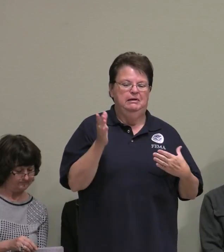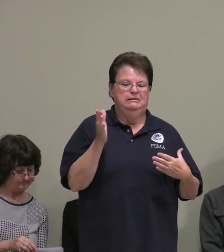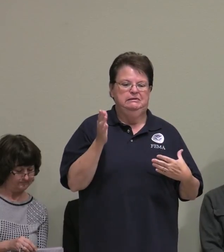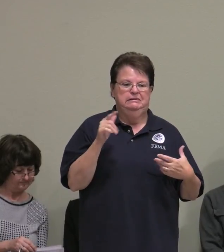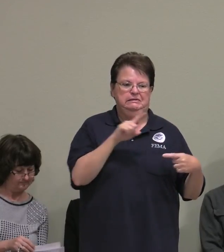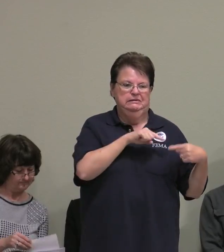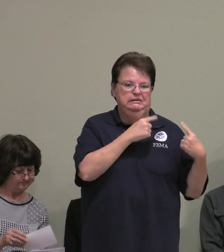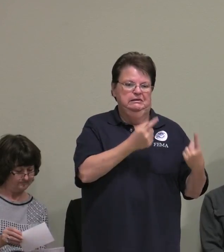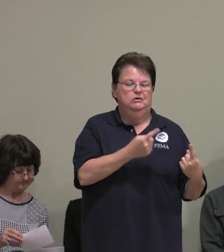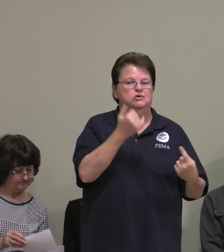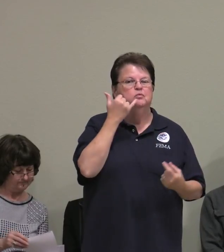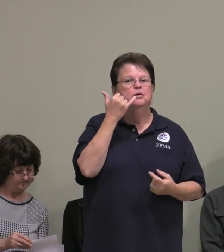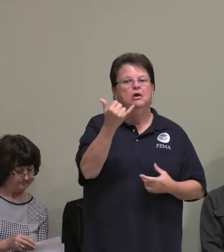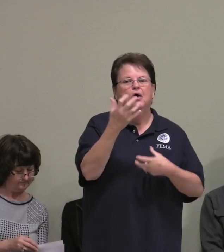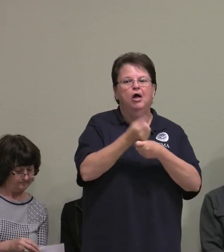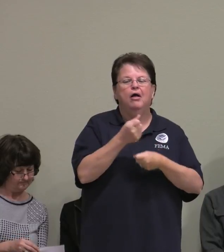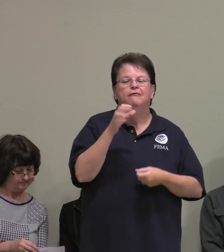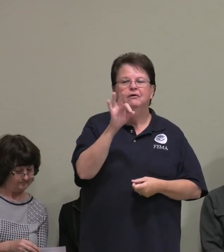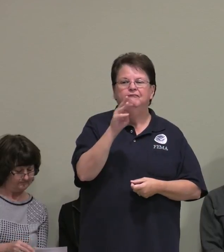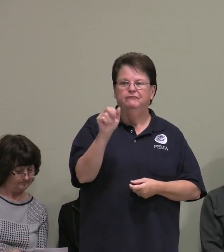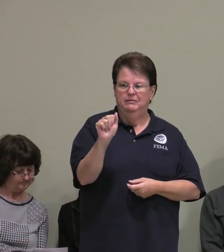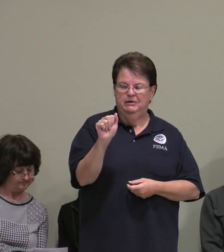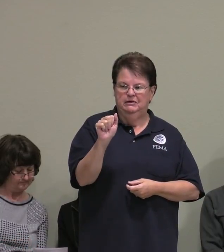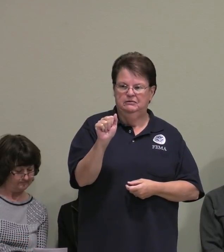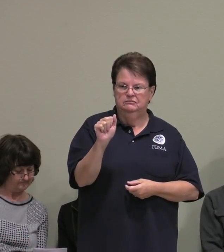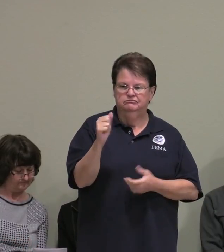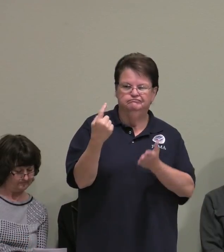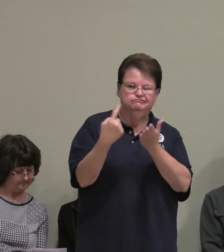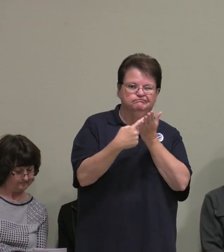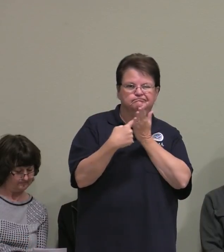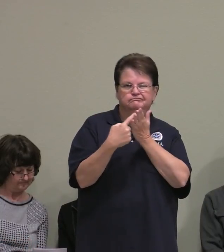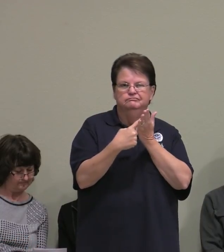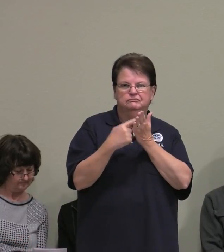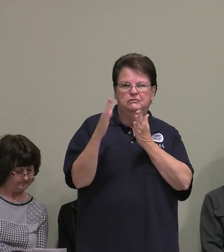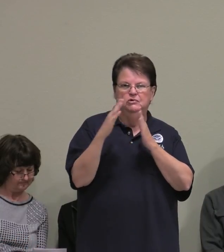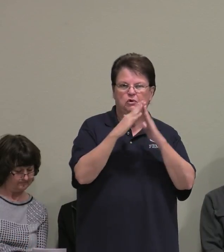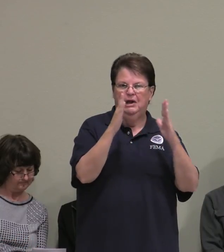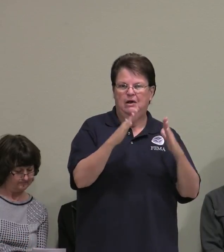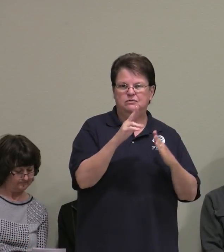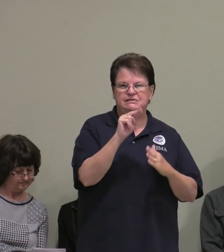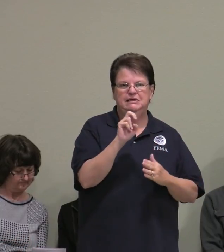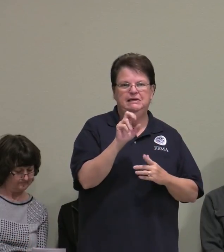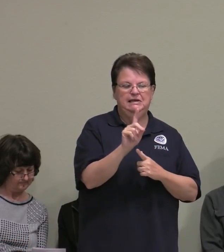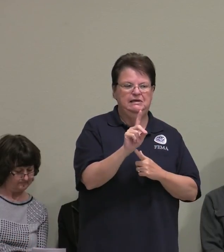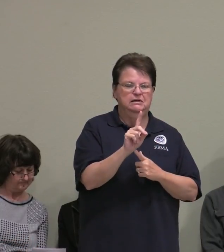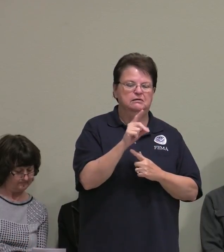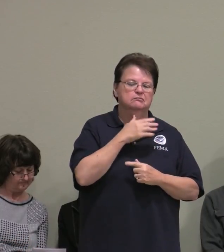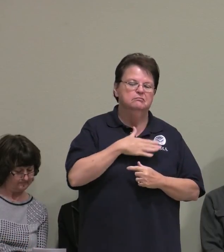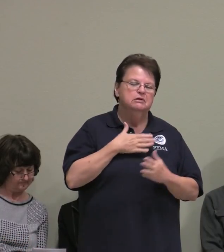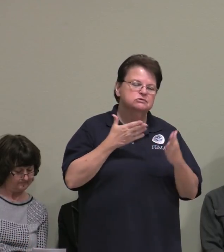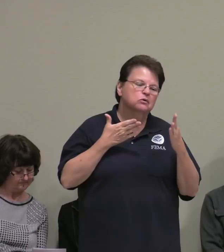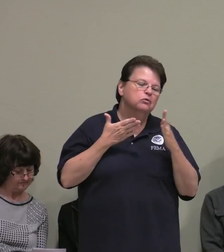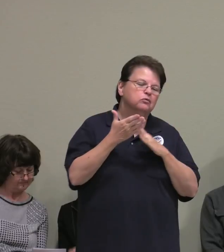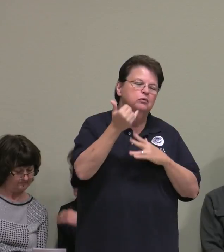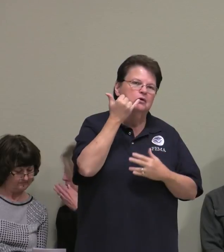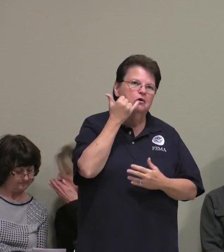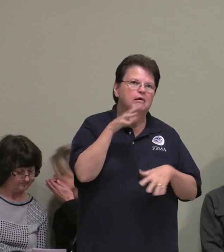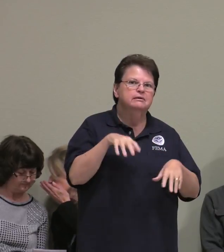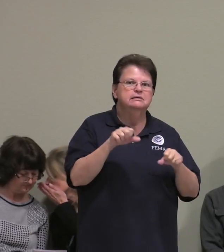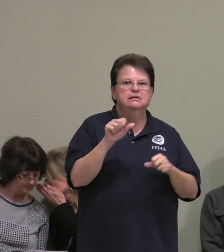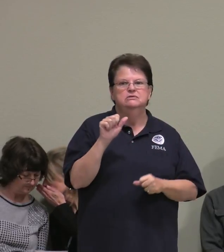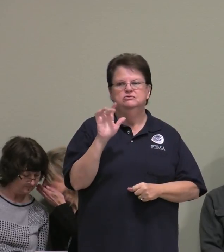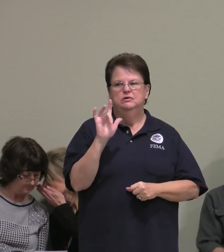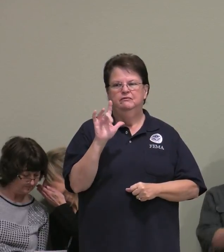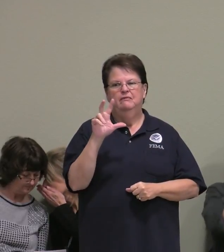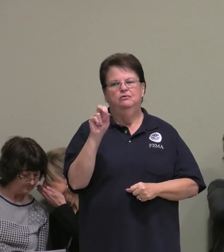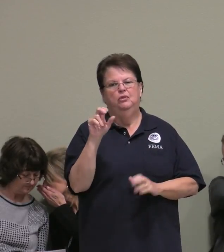you will receive a call from FEMA talking about your housing needs. Please go through that call. It takes about 25 to